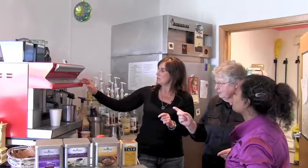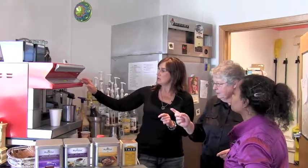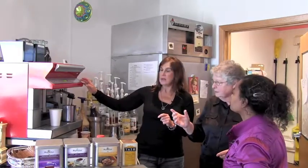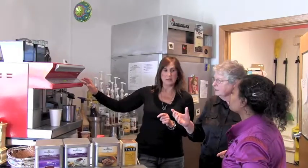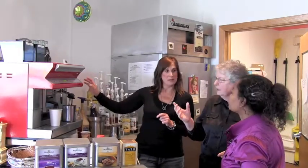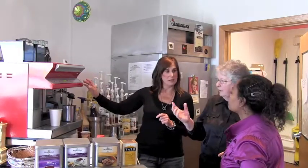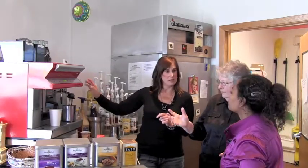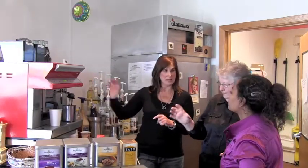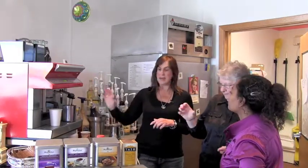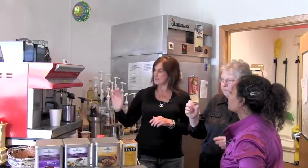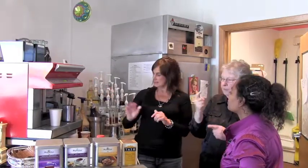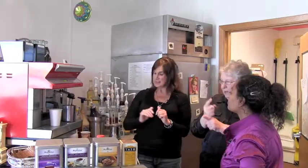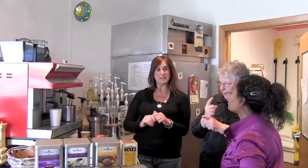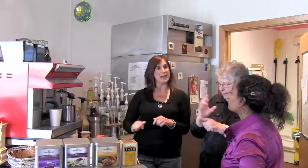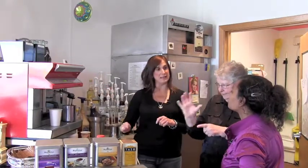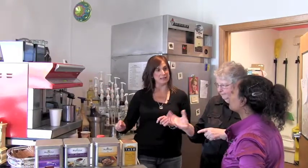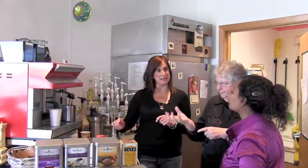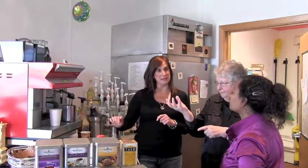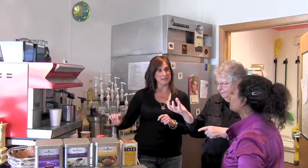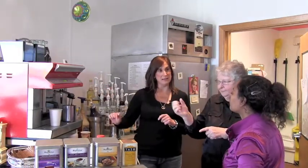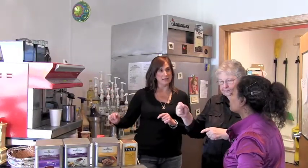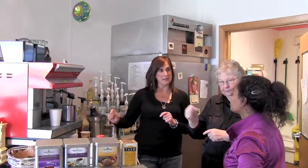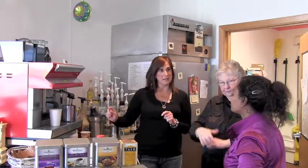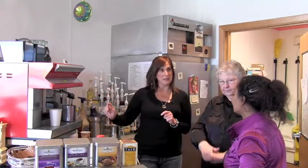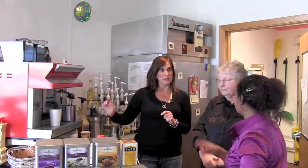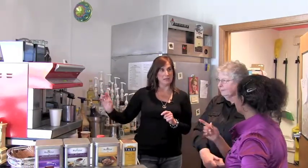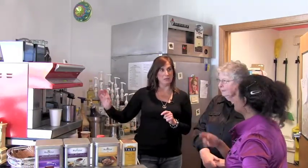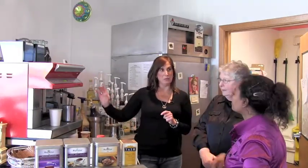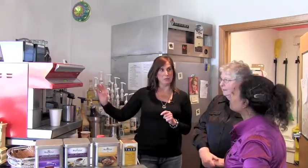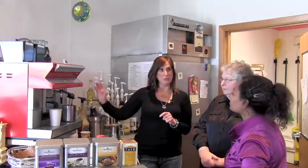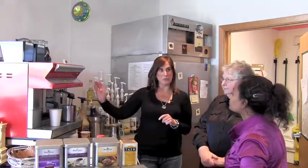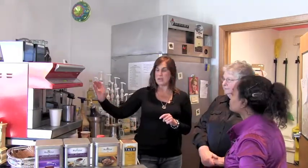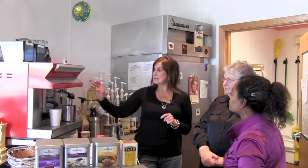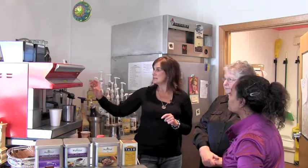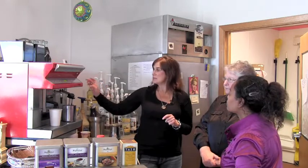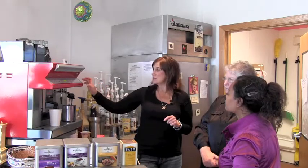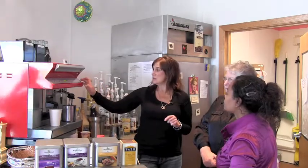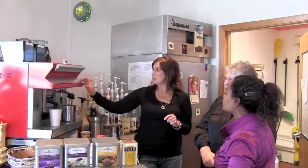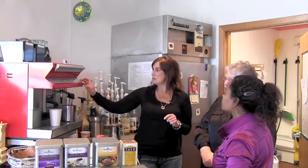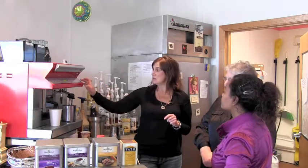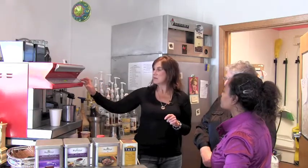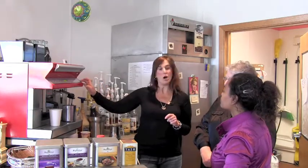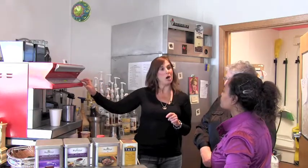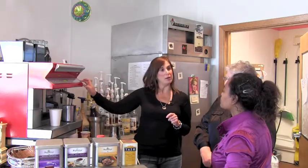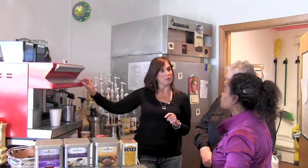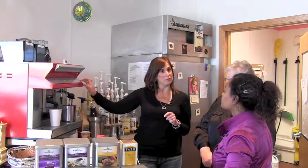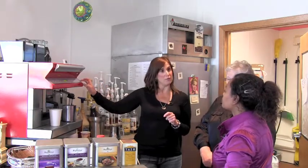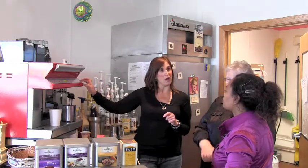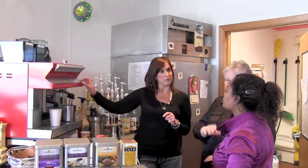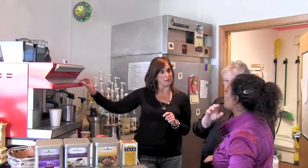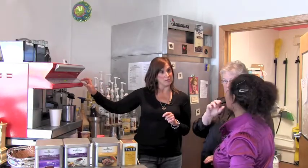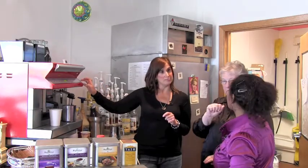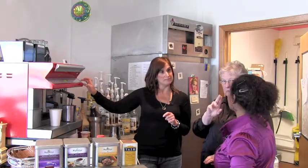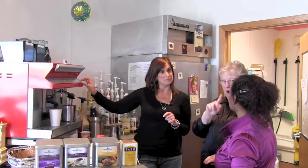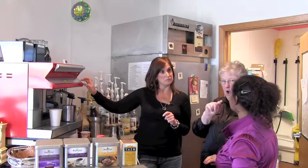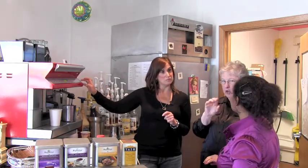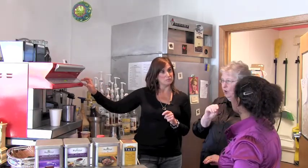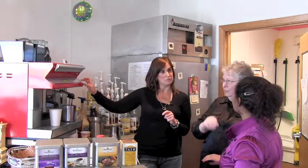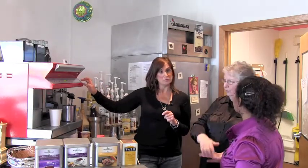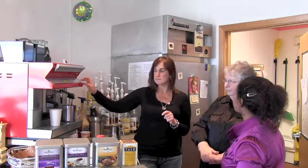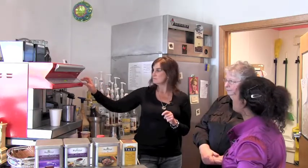and So put it under there. Yes, exactly. And we will press the auto frother.